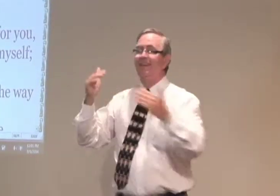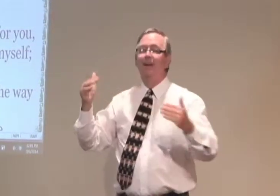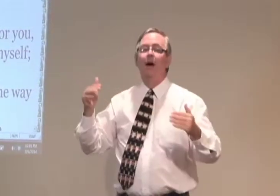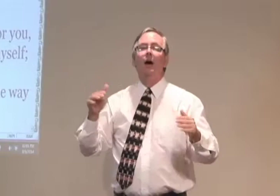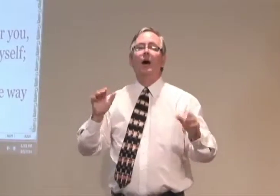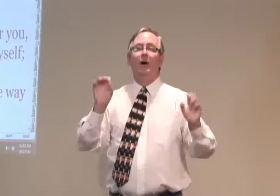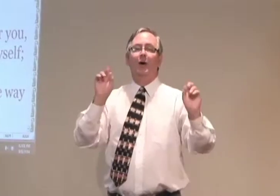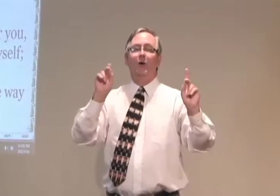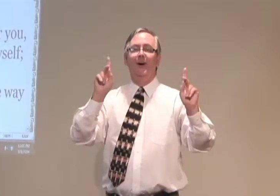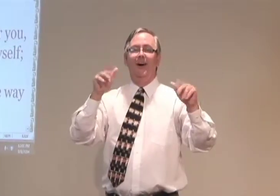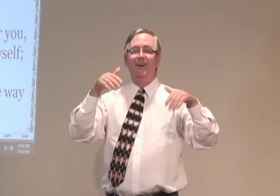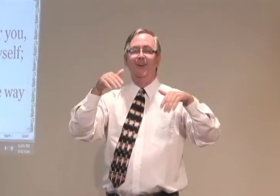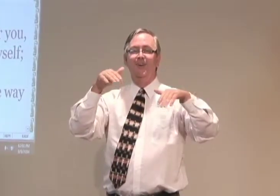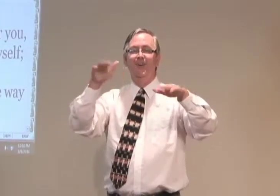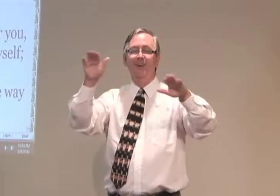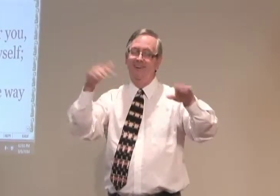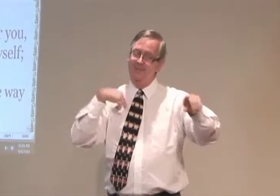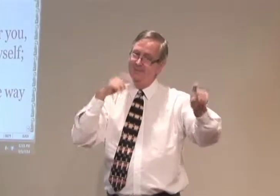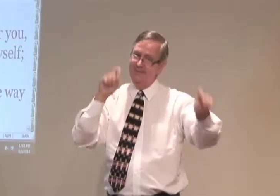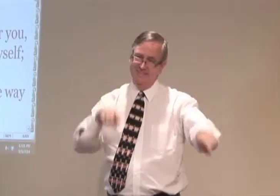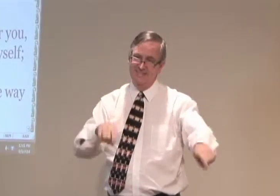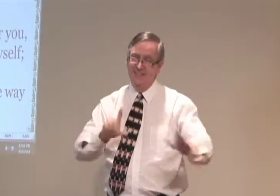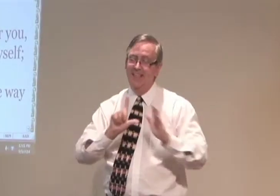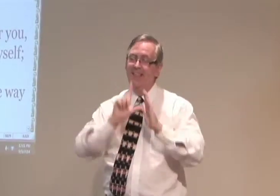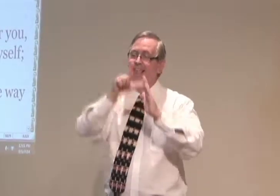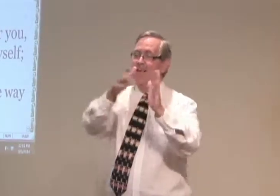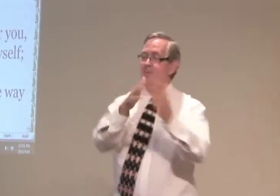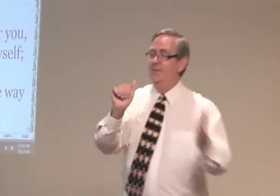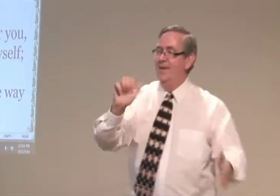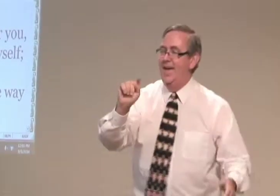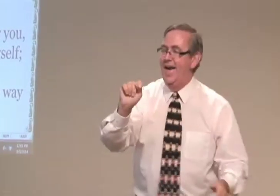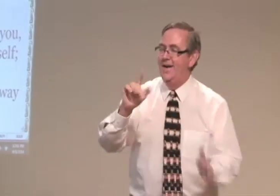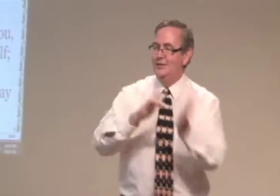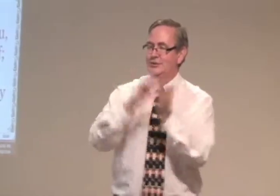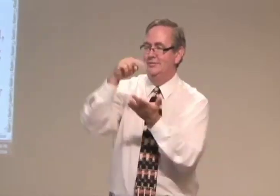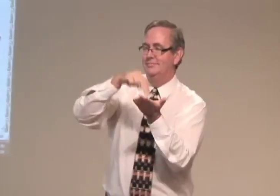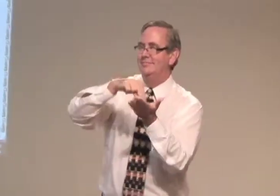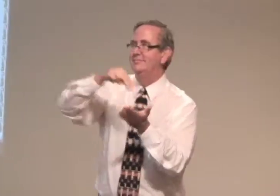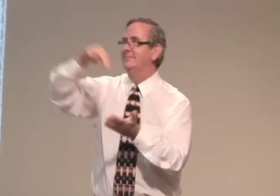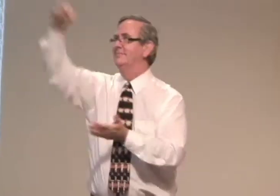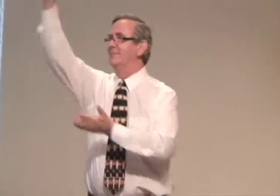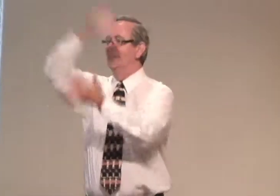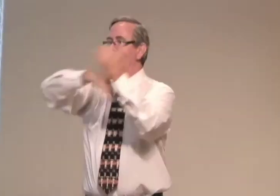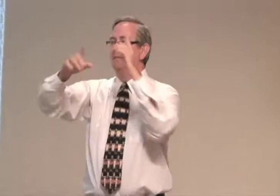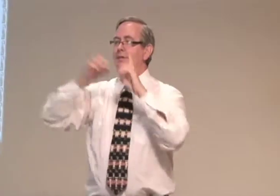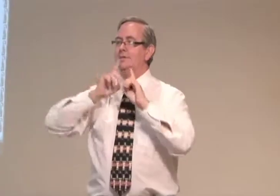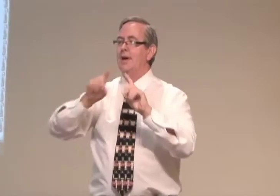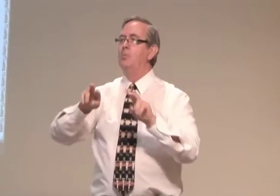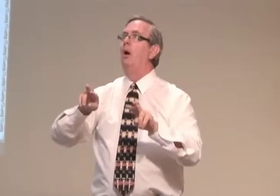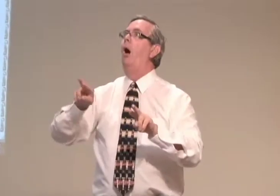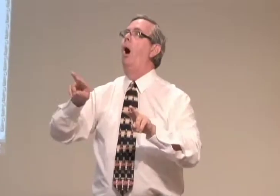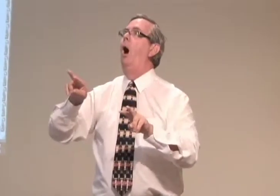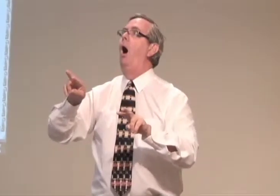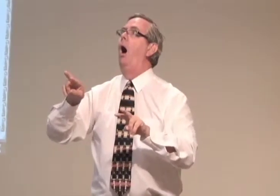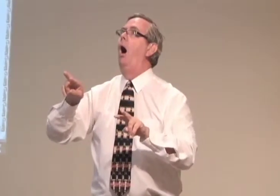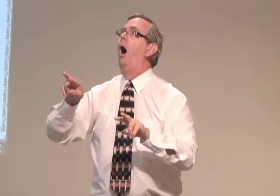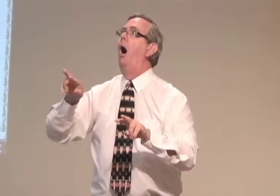to get you and coming back for you. We have to let him know it actually went and the